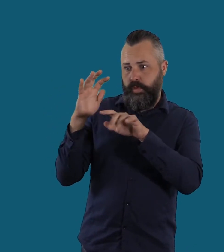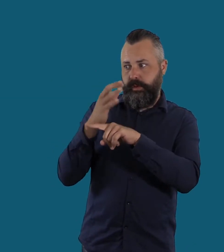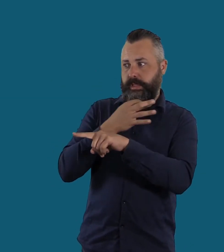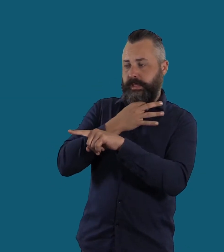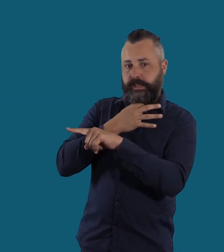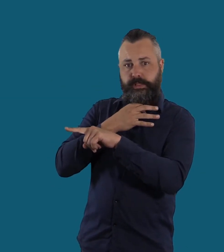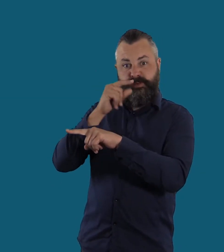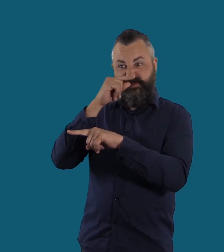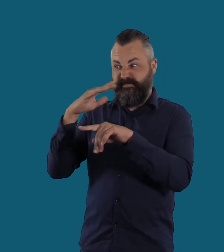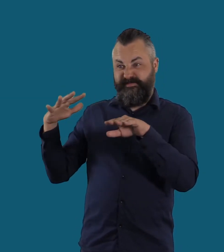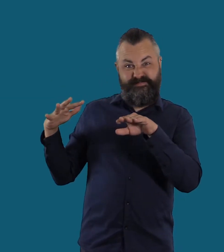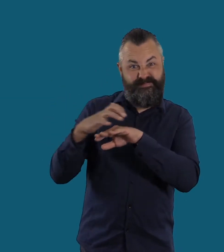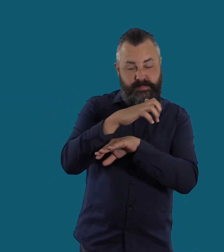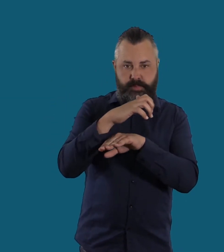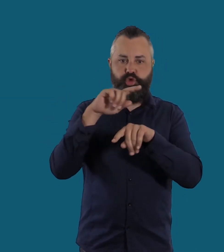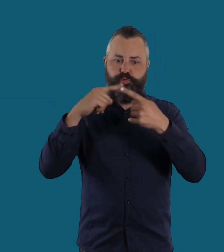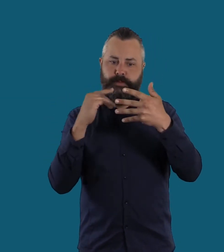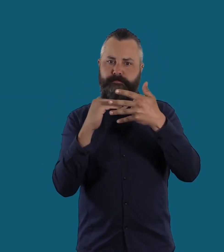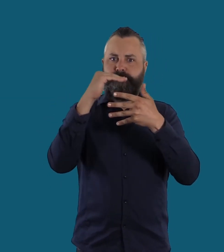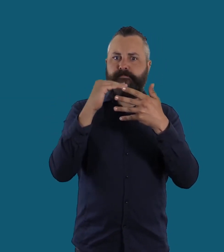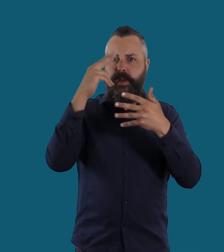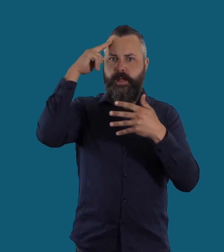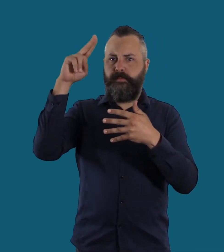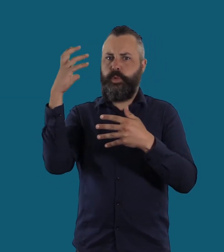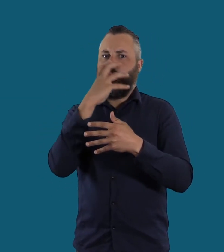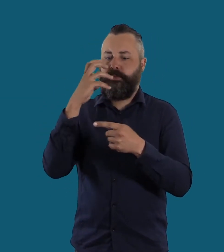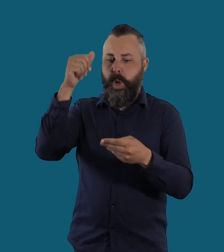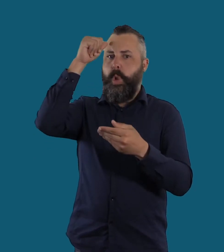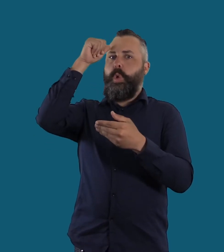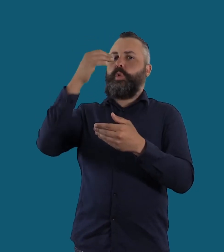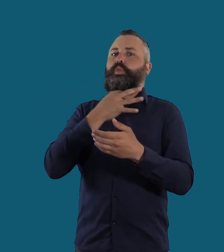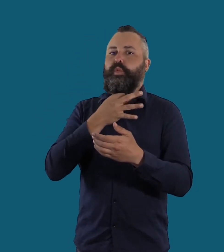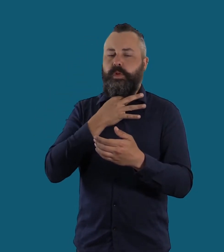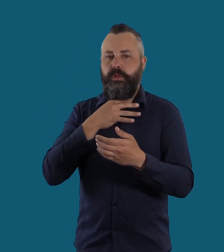It's worth familiarising yourself with the different warnings to be aware of the threat levels of a tsunami.